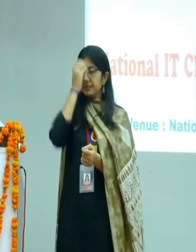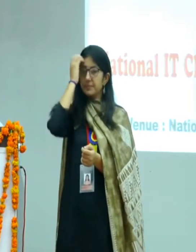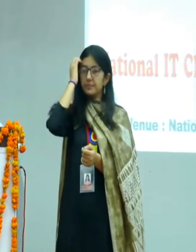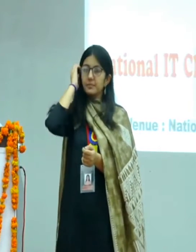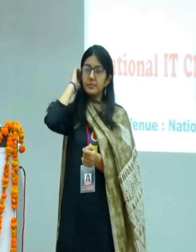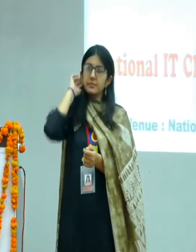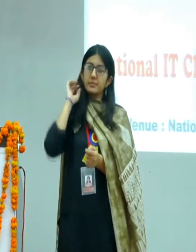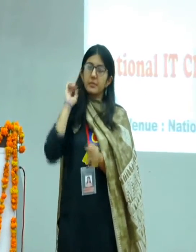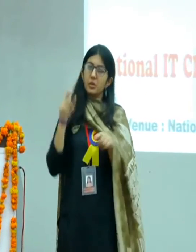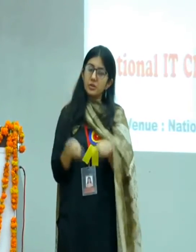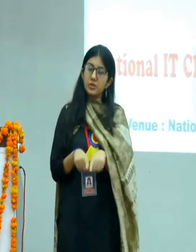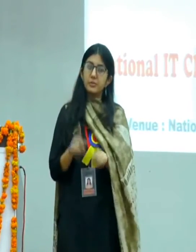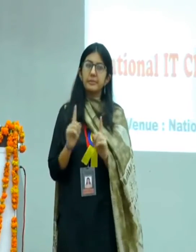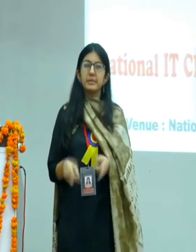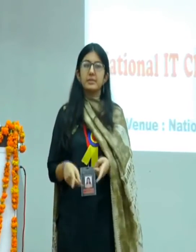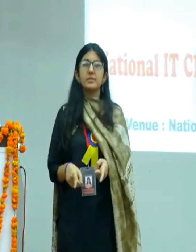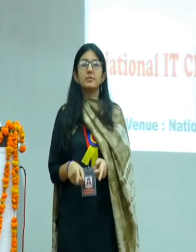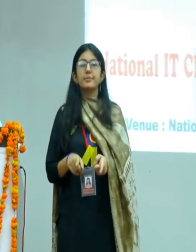we should